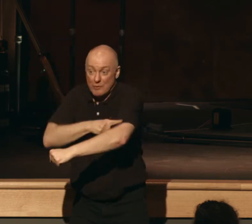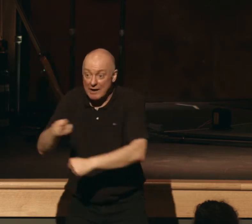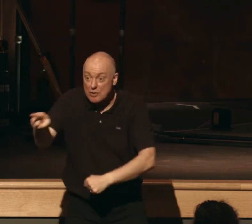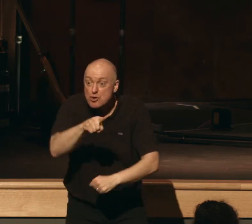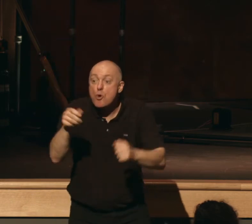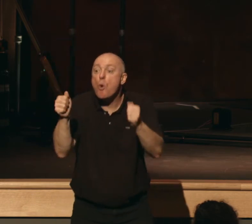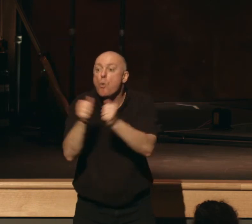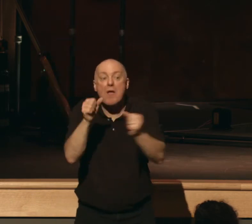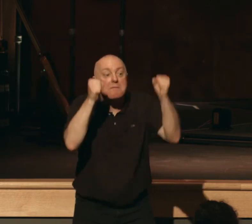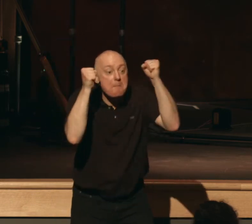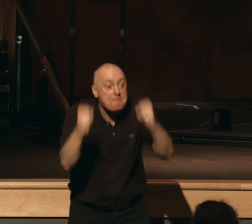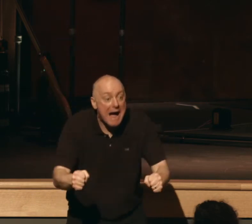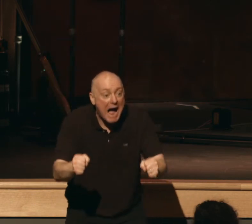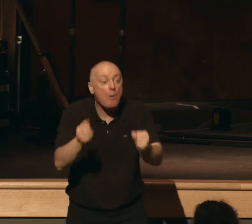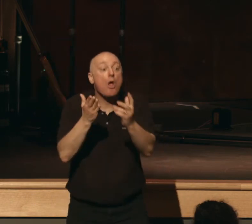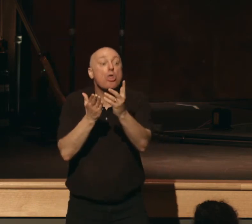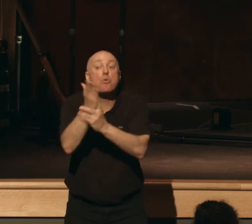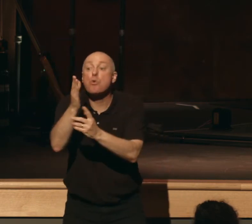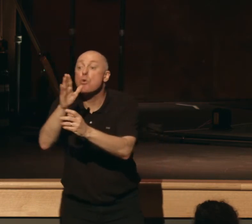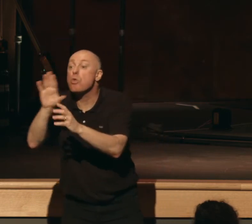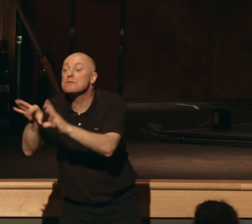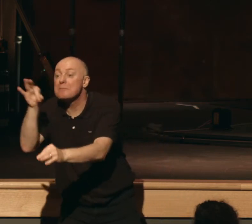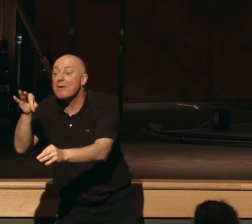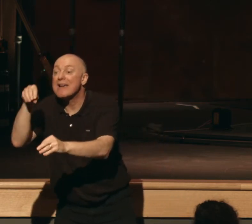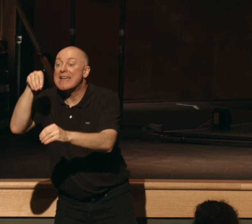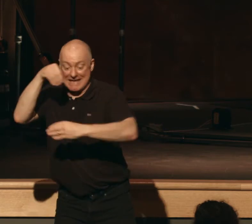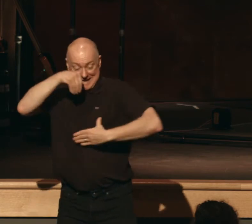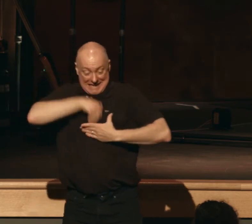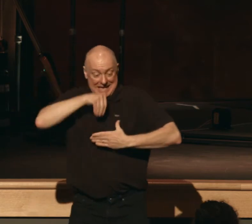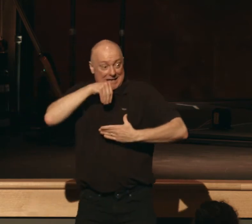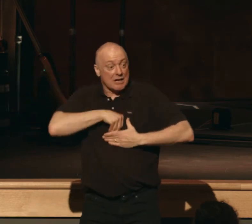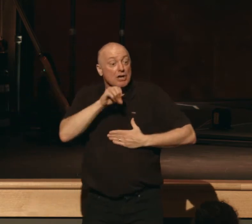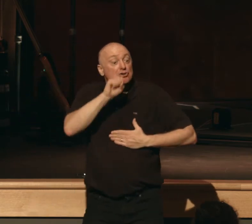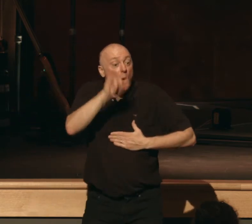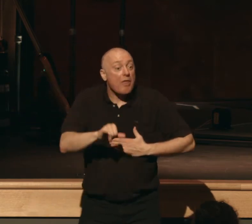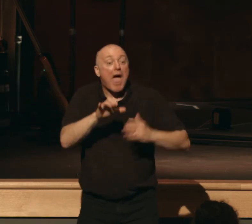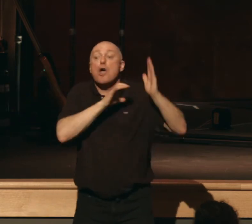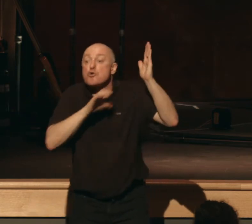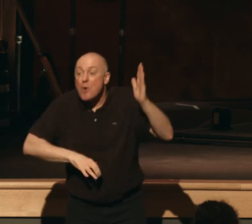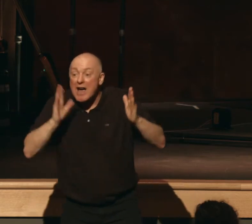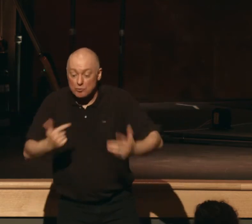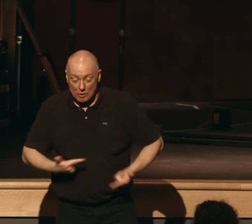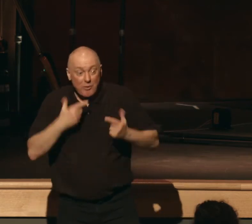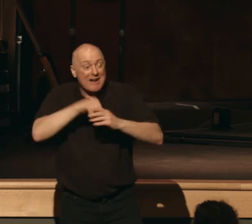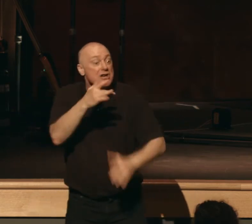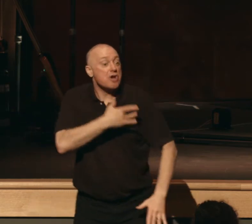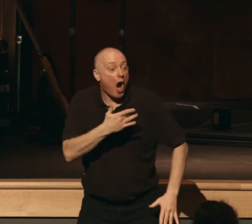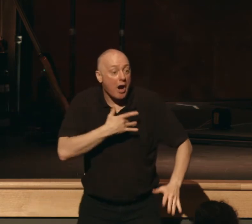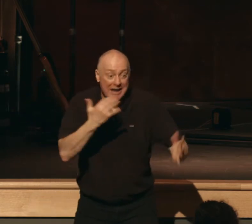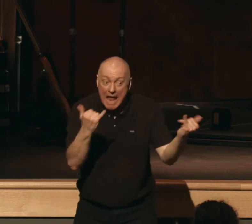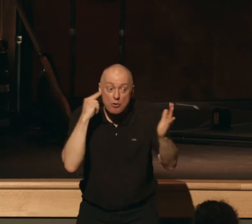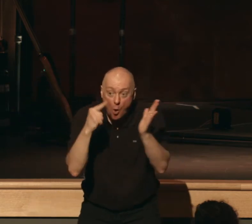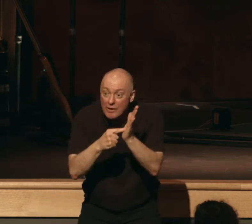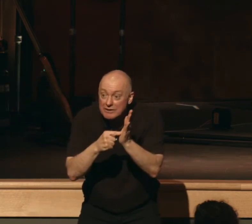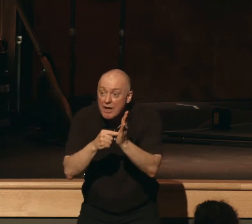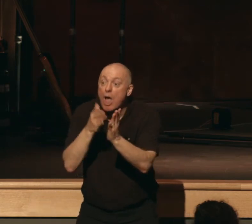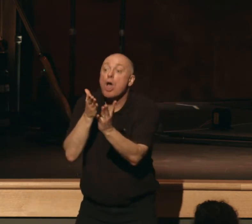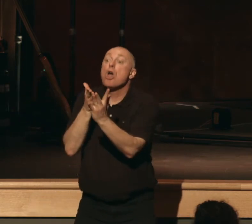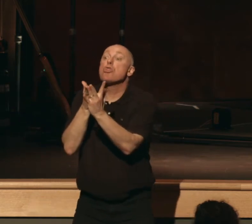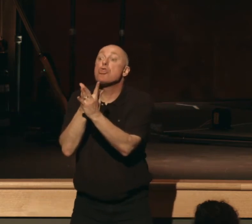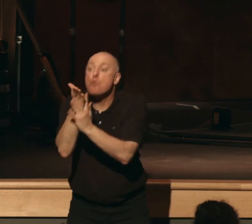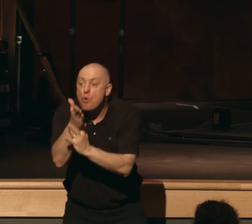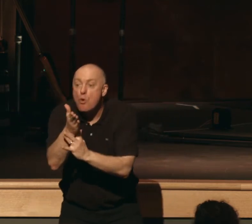with power through his Spirit in your inner being, so that Christ may dwell in your hearts. Notice this,